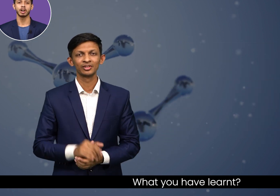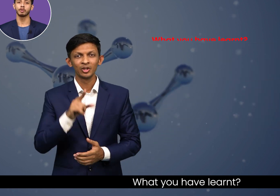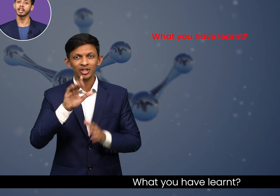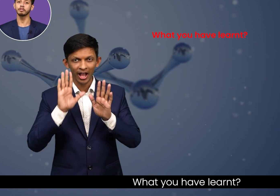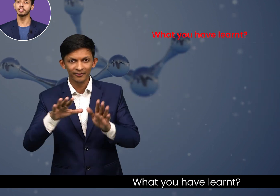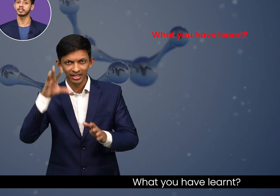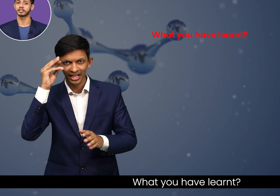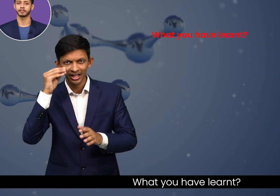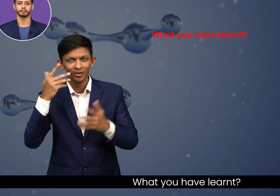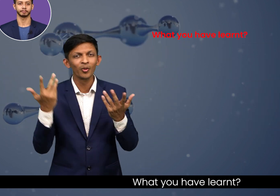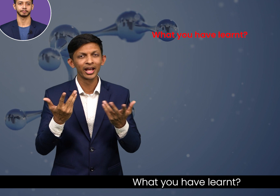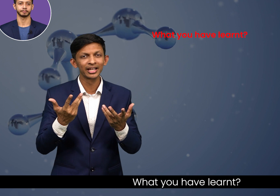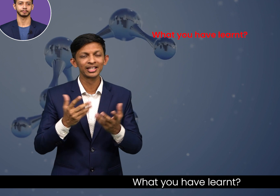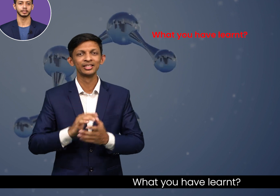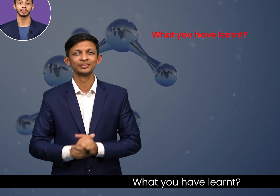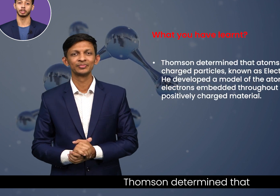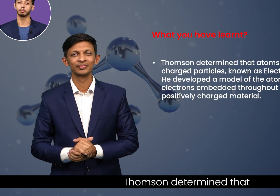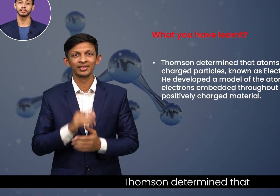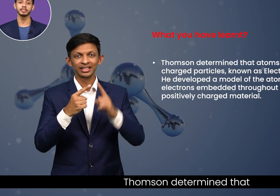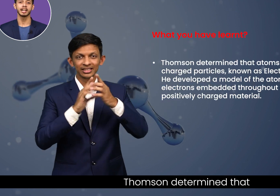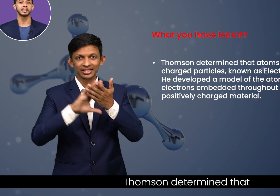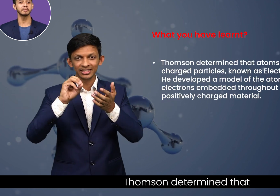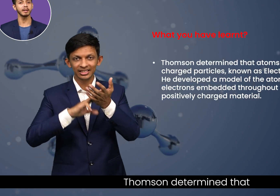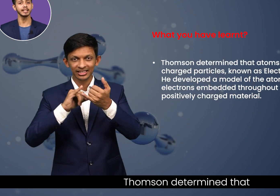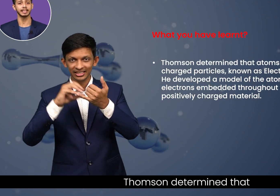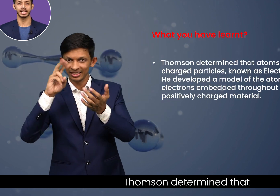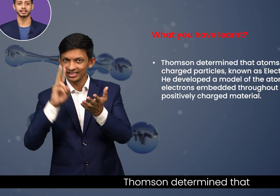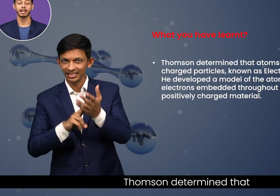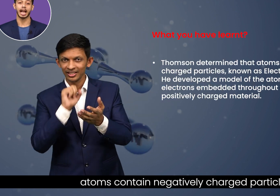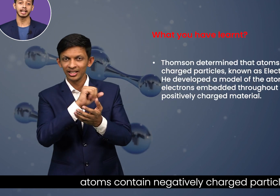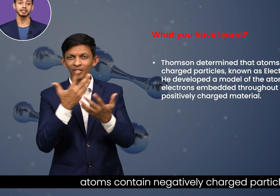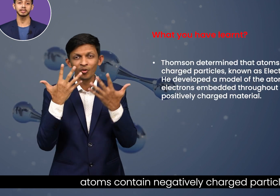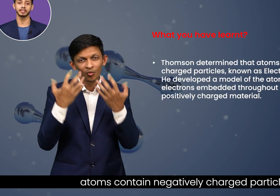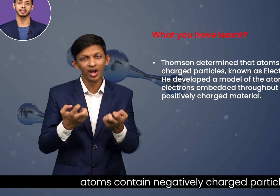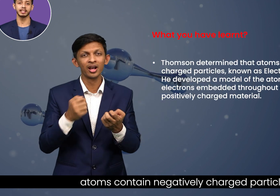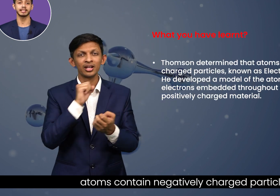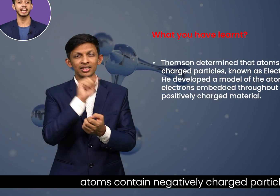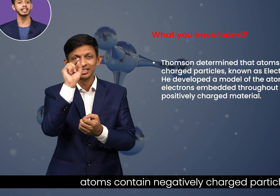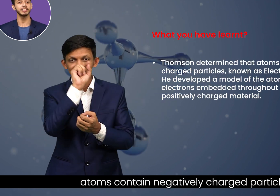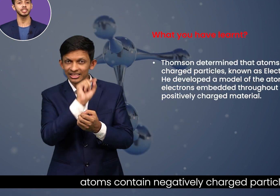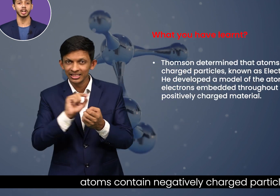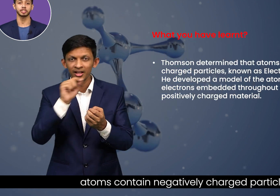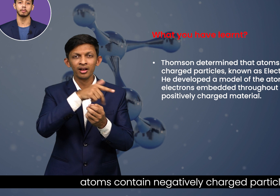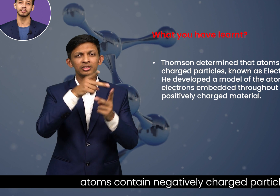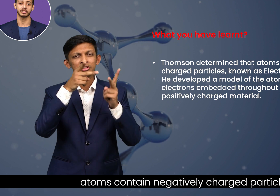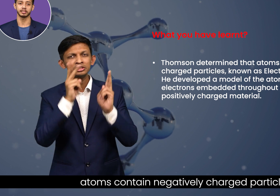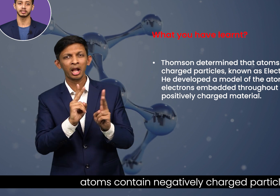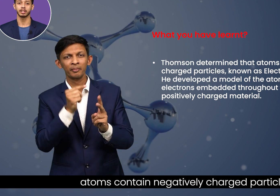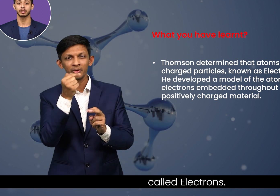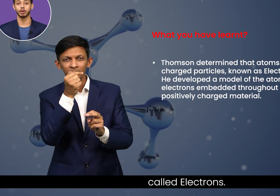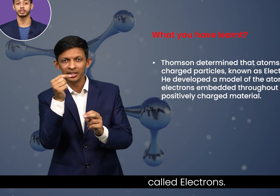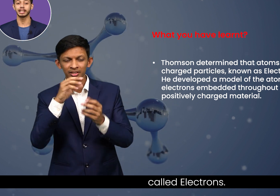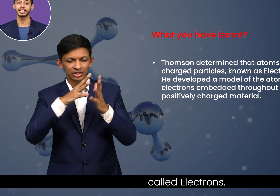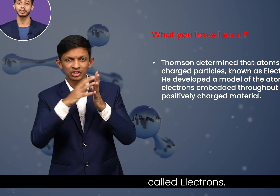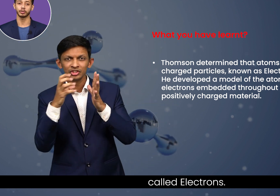What have you learnt? Thomson determined that atoms contain negatively charged particles